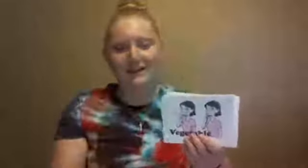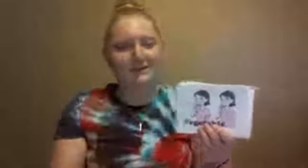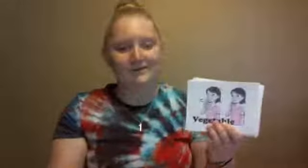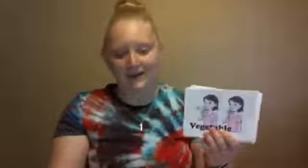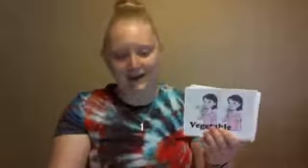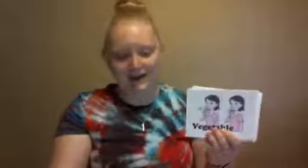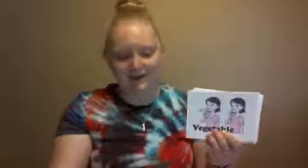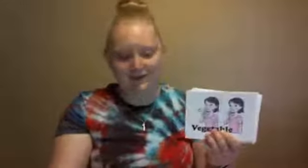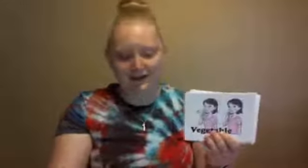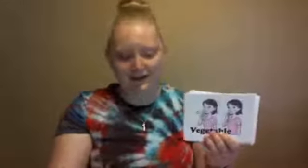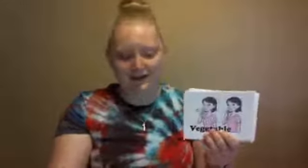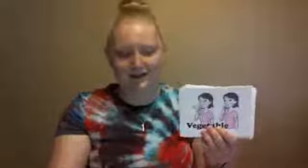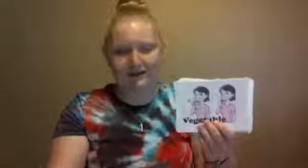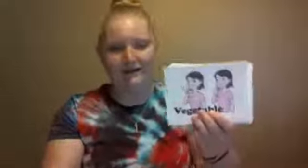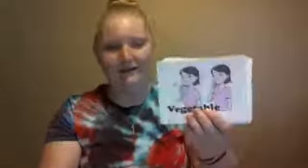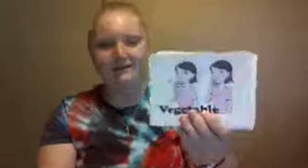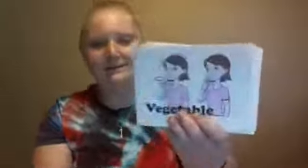Everyone's favorite.